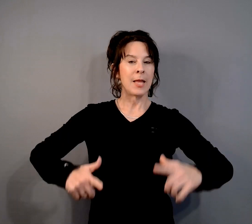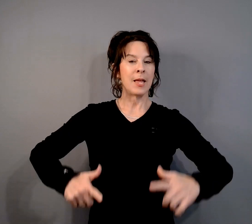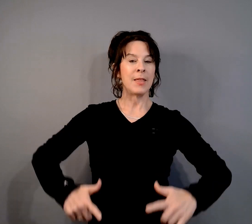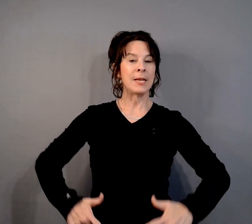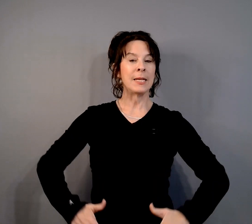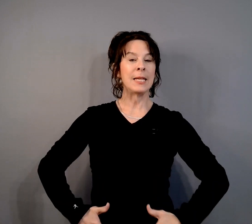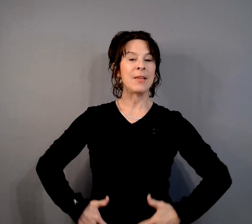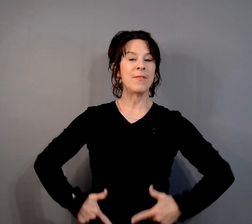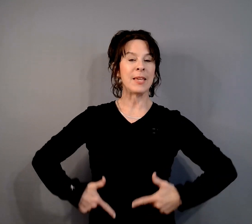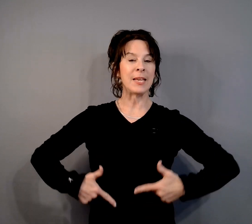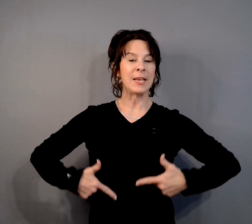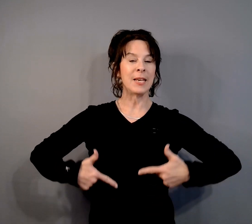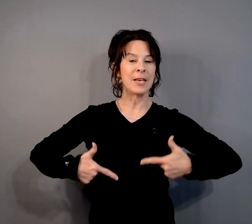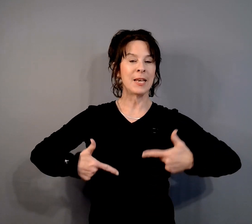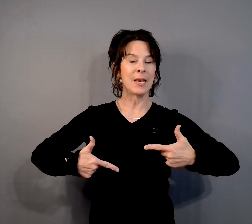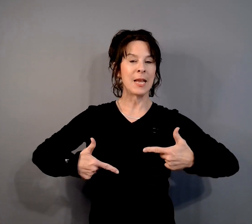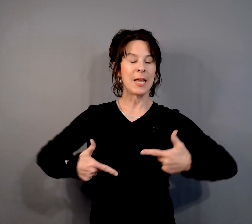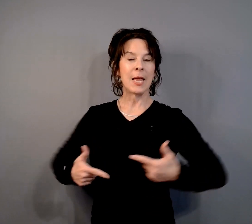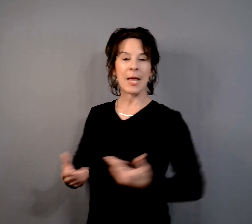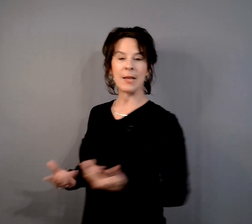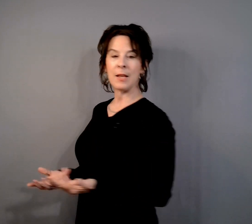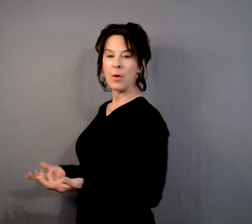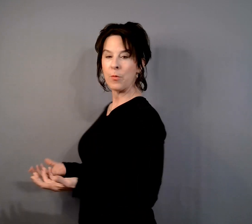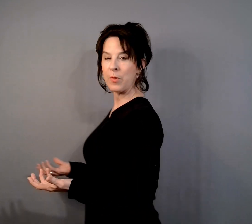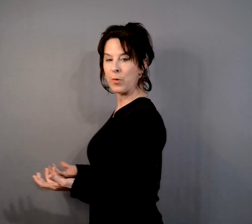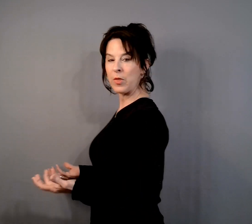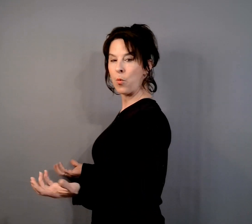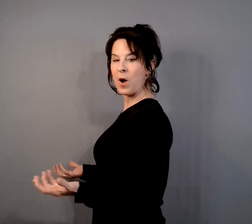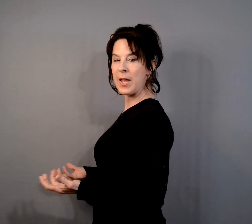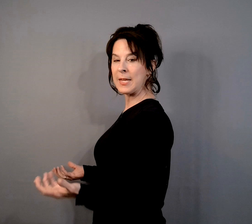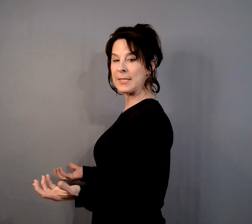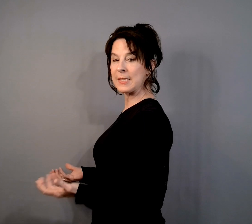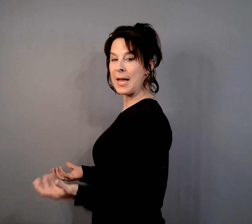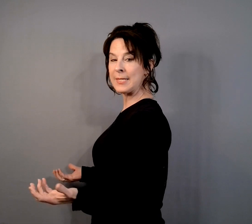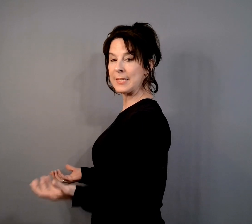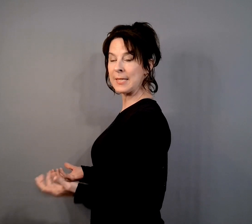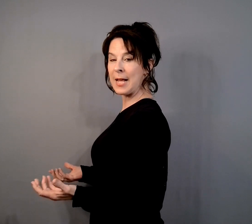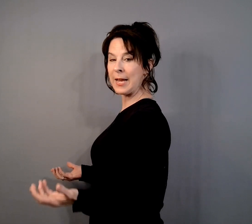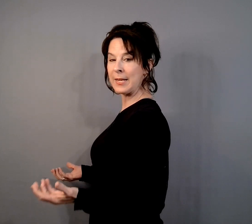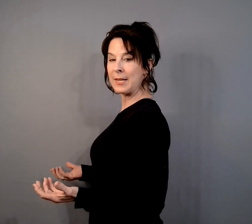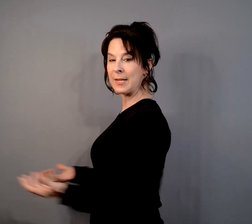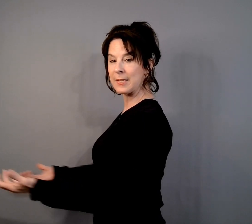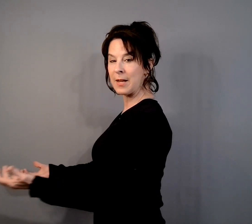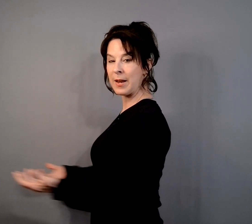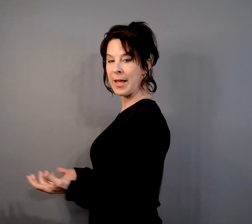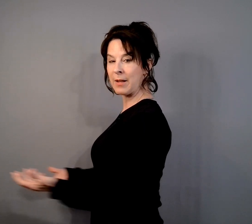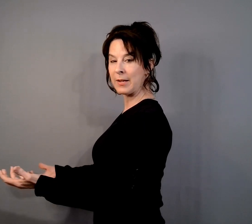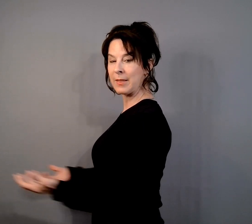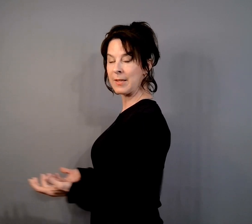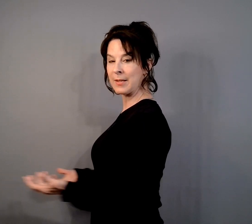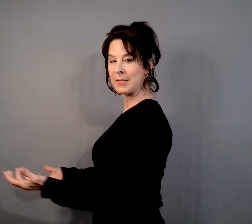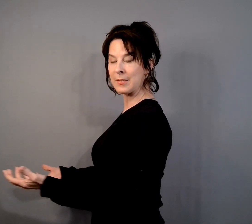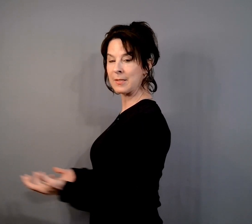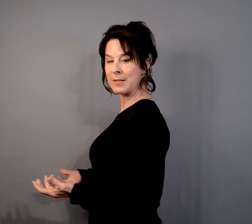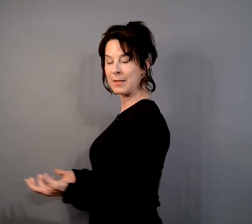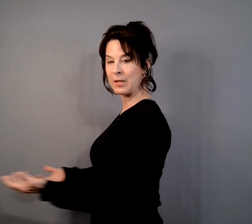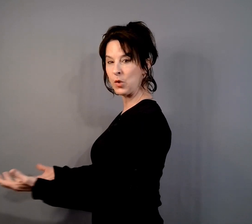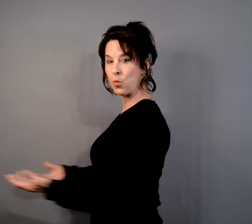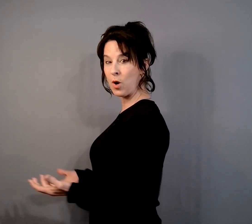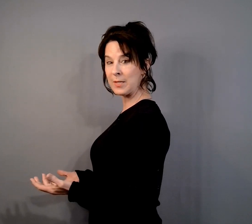And then living, and with the what, it's side to side. It's not out like this, like you want